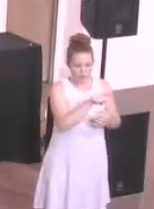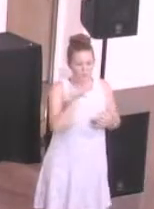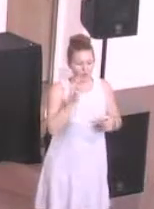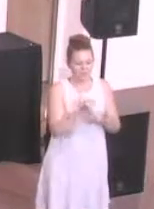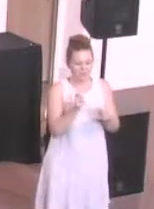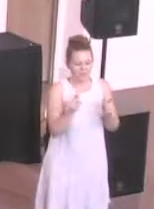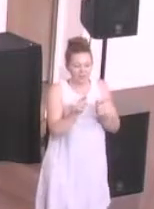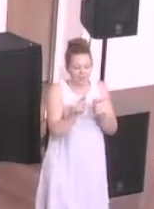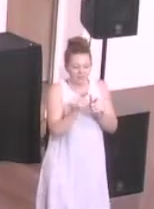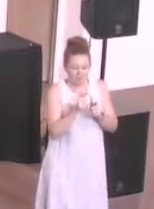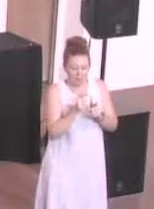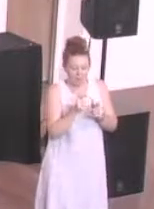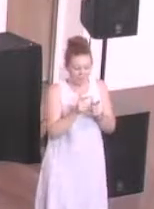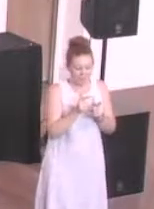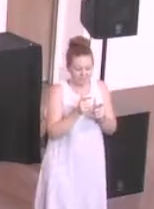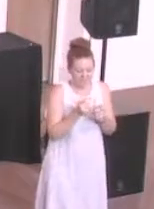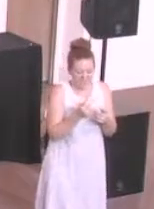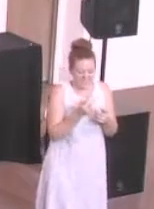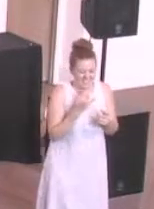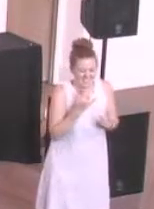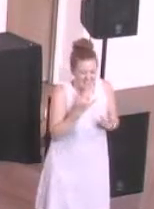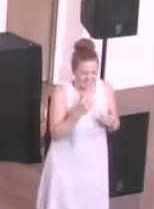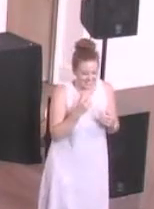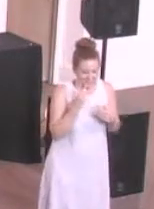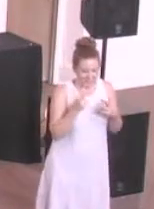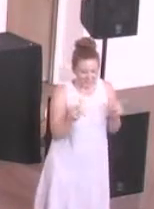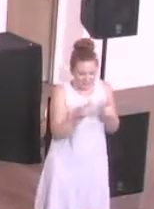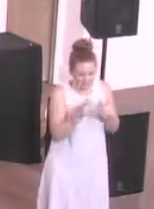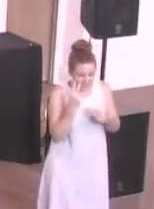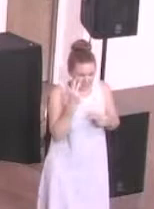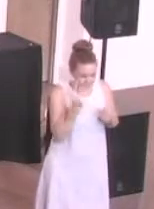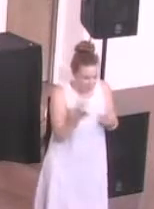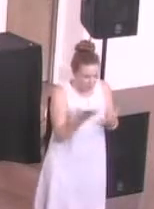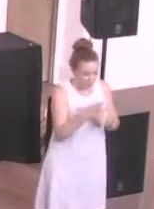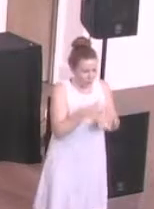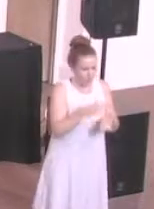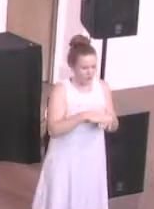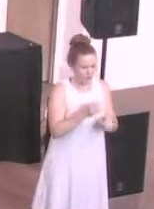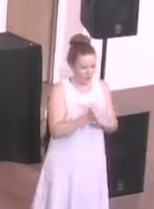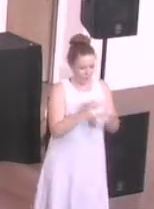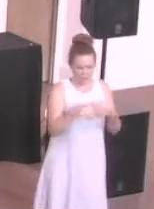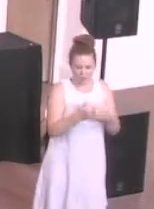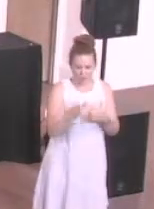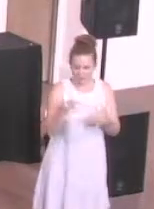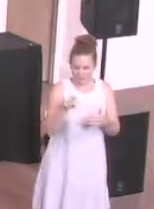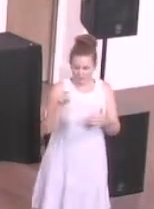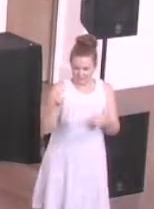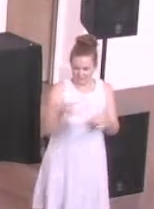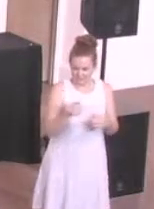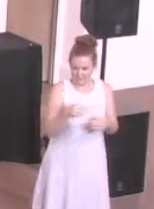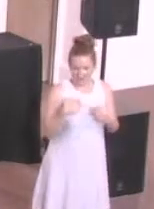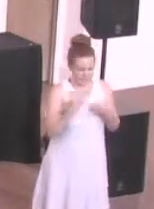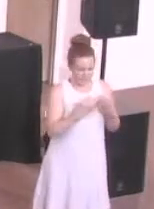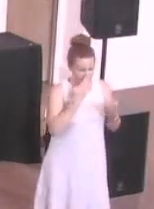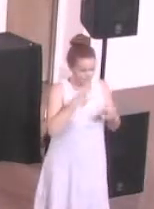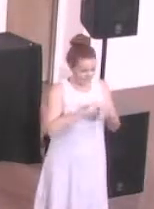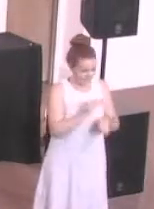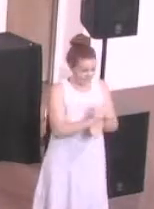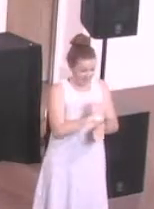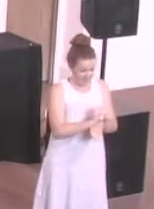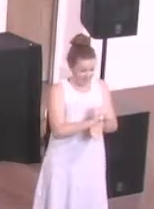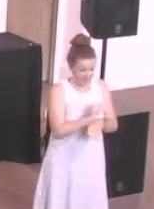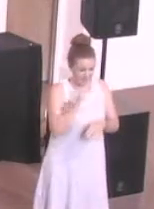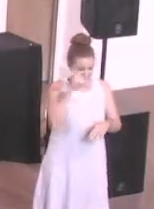taste, maybe a bigger taste, but you never know, about what's going on with all this stuff and these guys. So we're going to have some fun around here tonight,